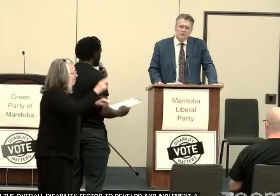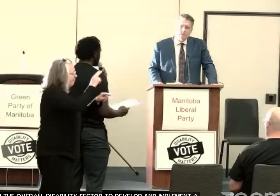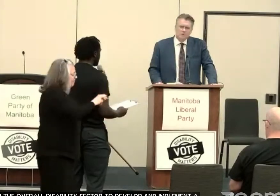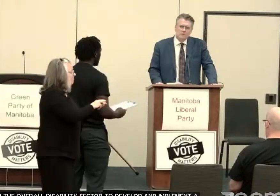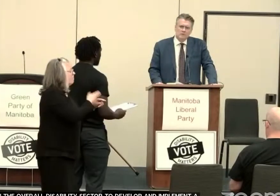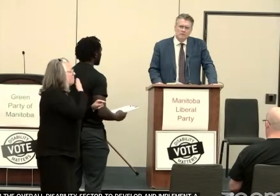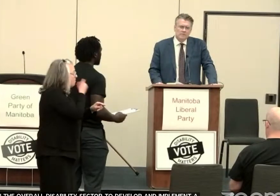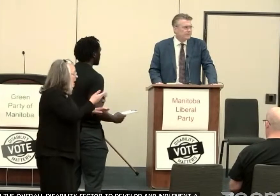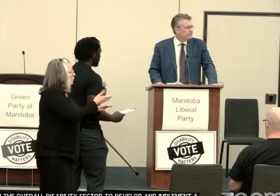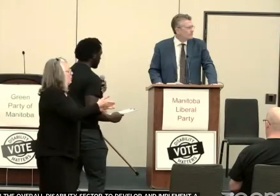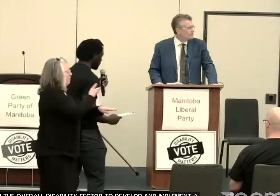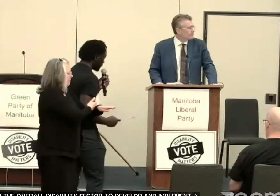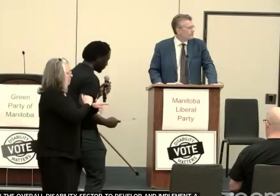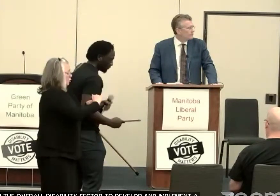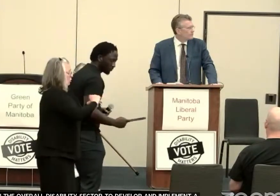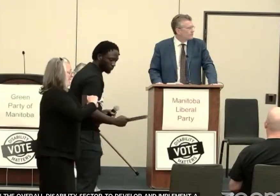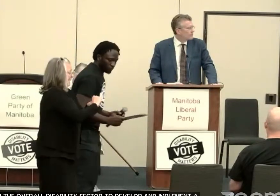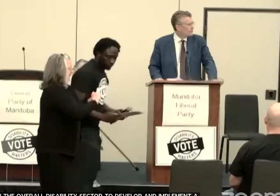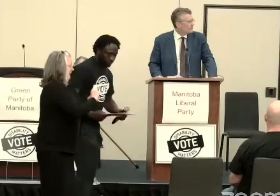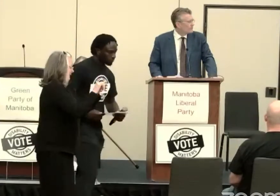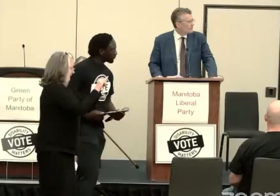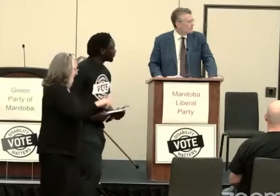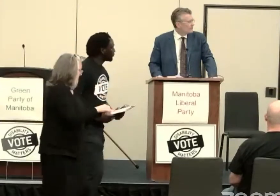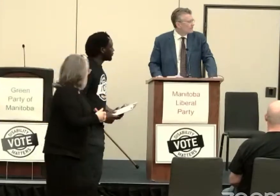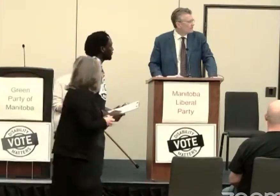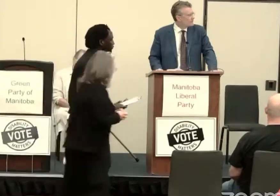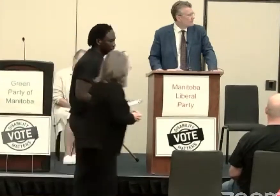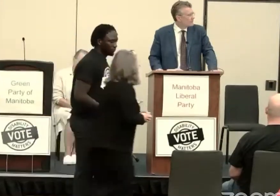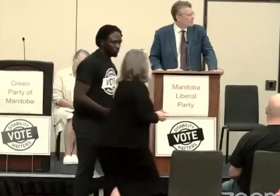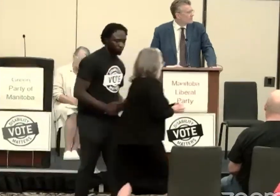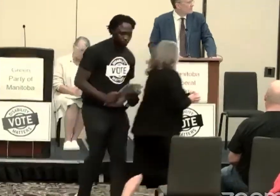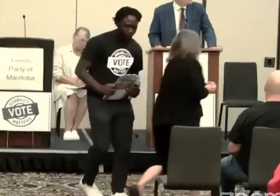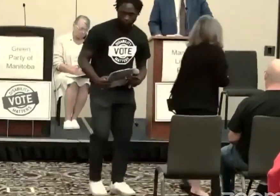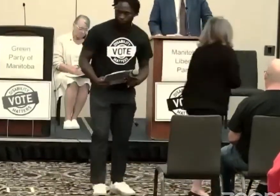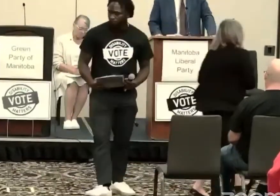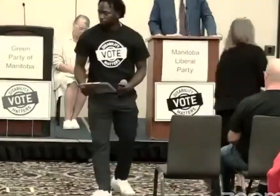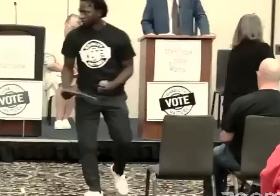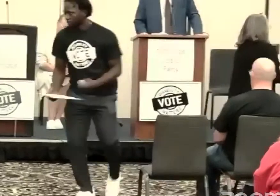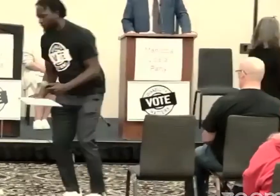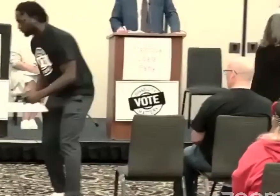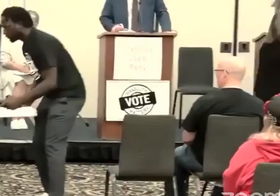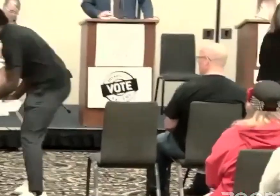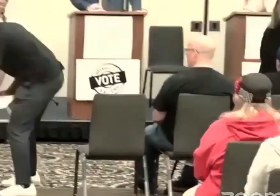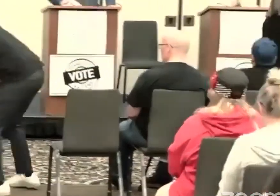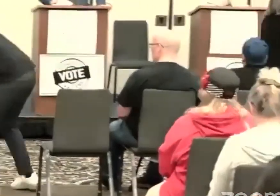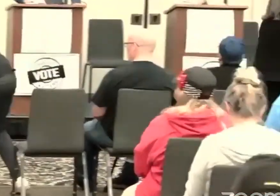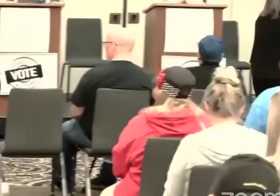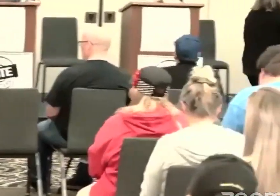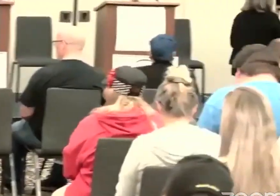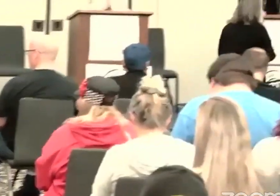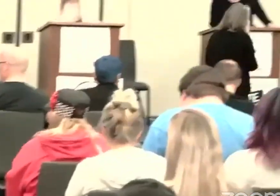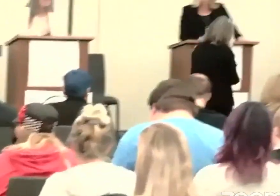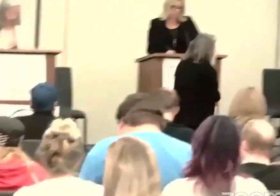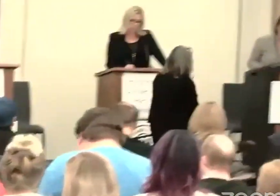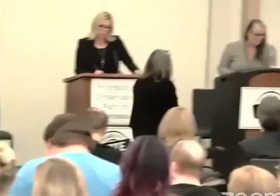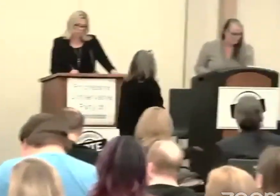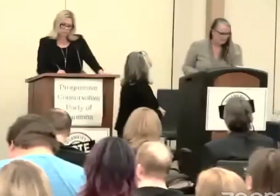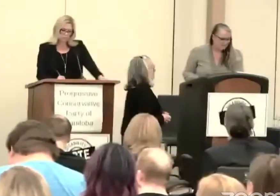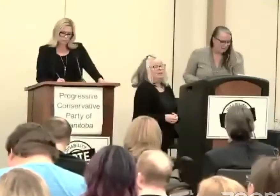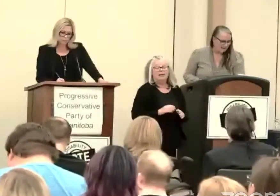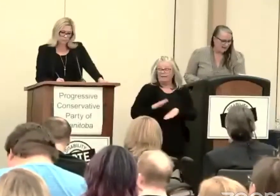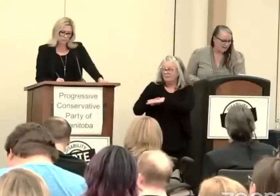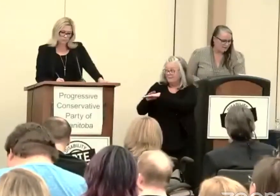training system? Thank you. Candidates, you each have 2 minutes to respond. I can reframe questions if you